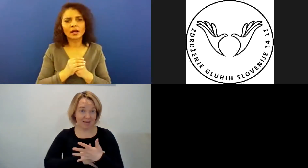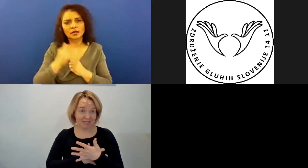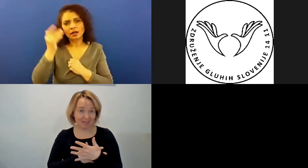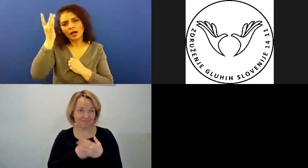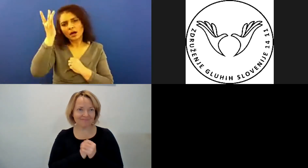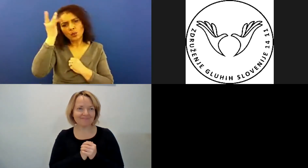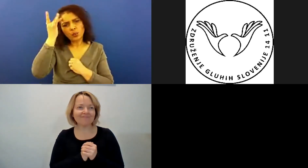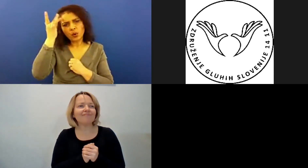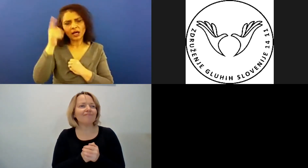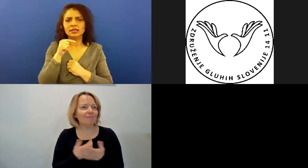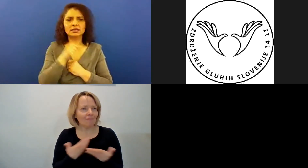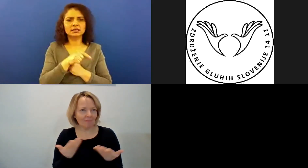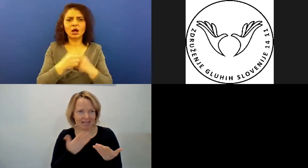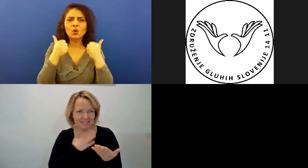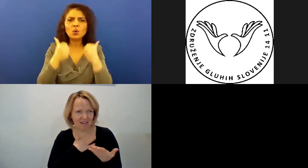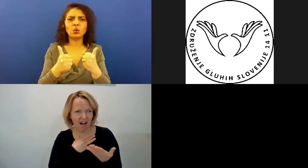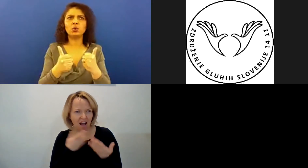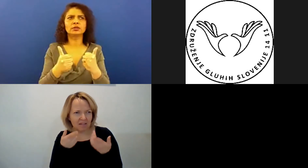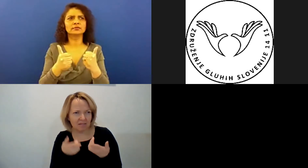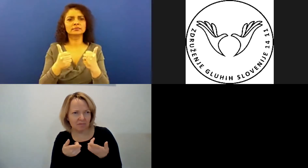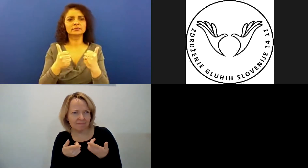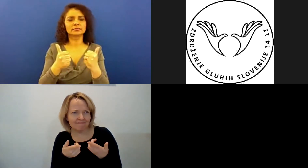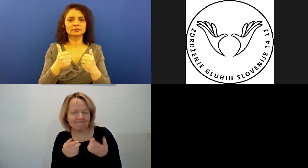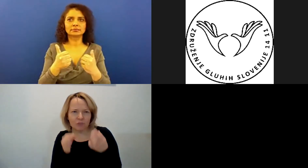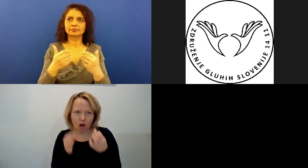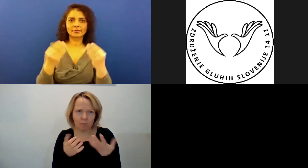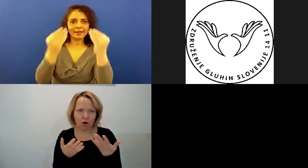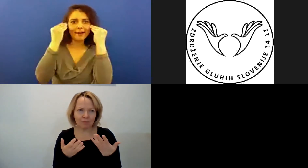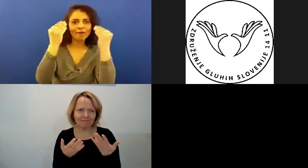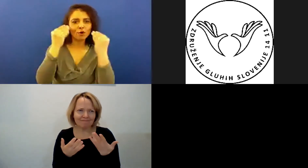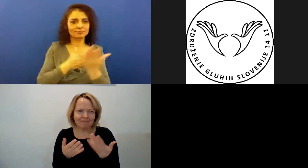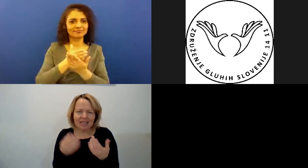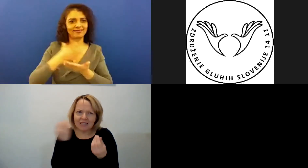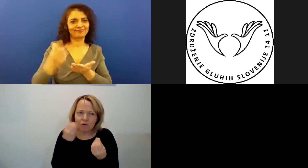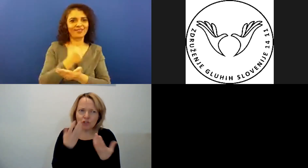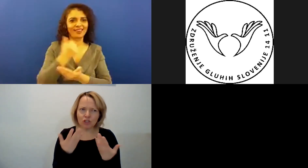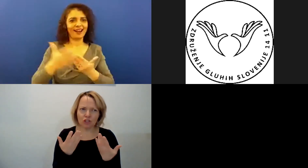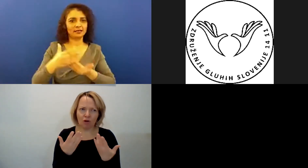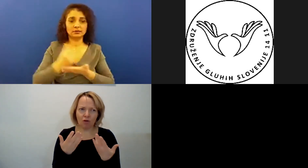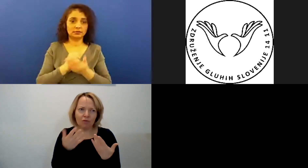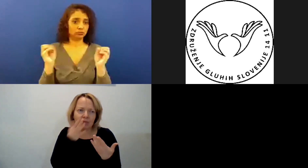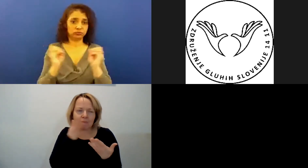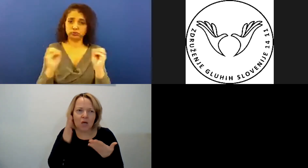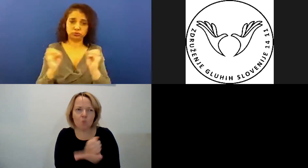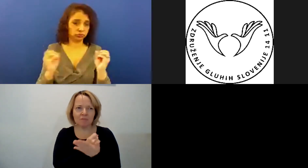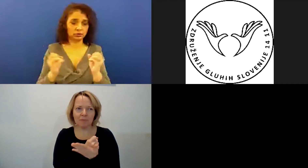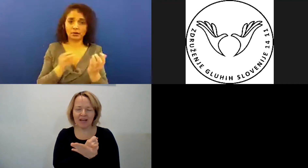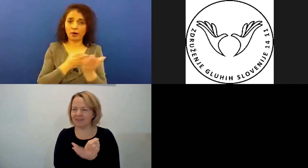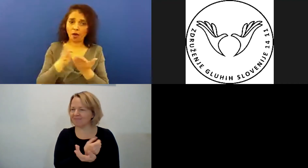another spoken language and another sign language. So why is it that there is